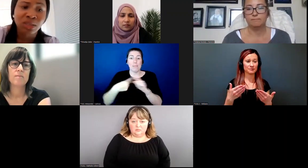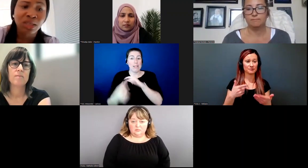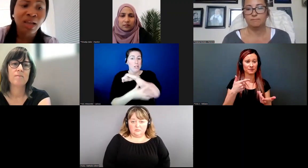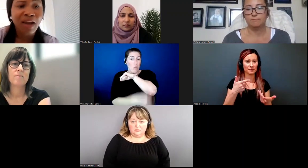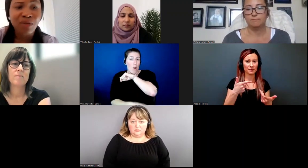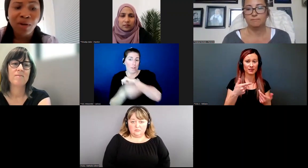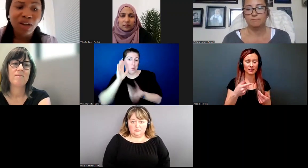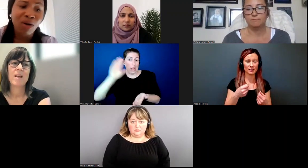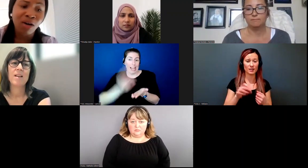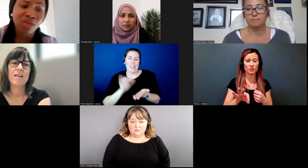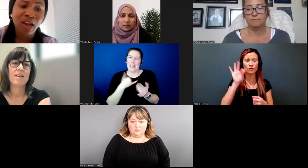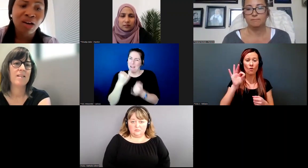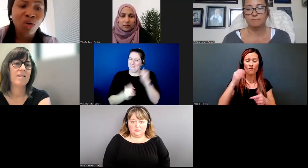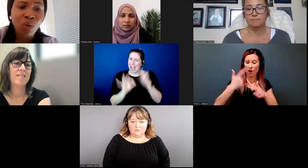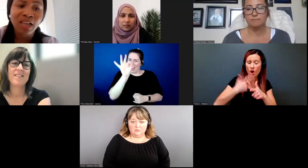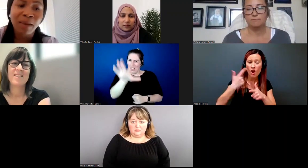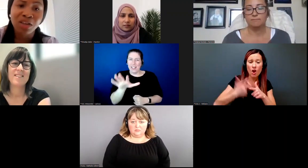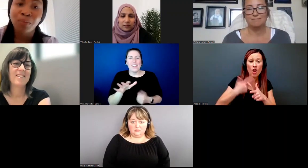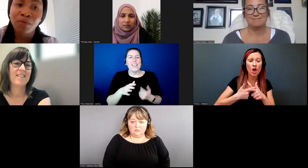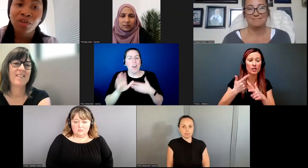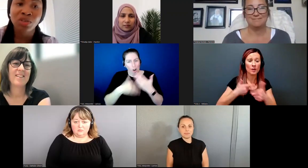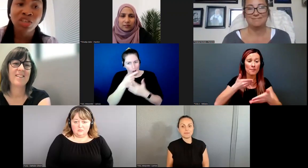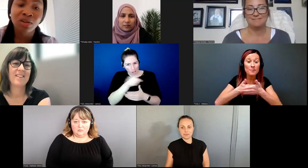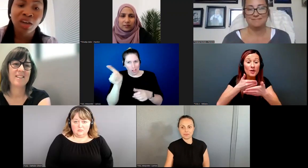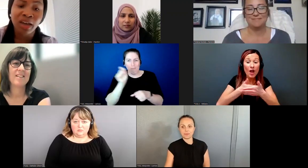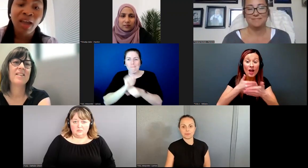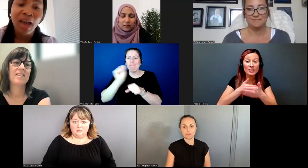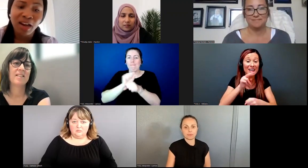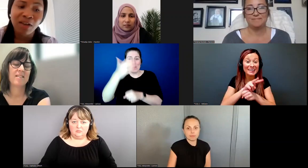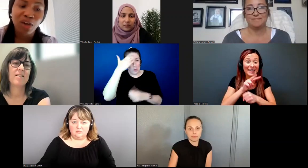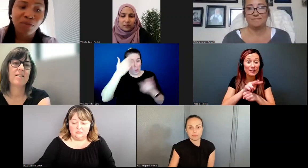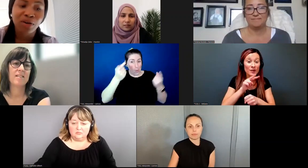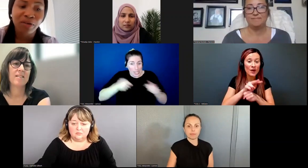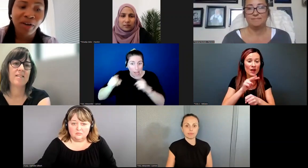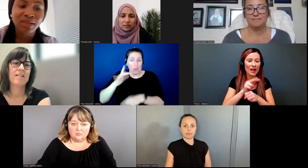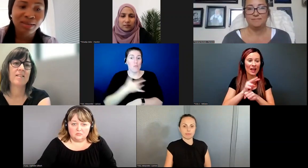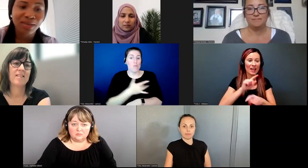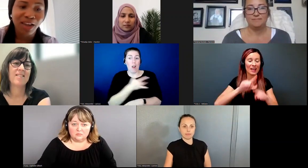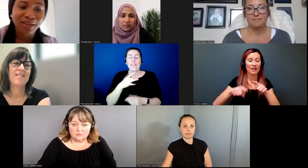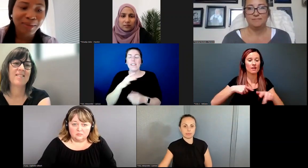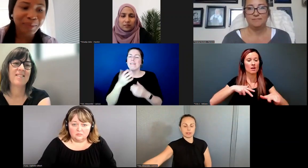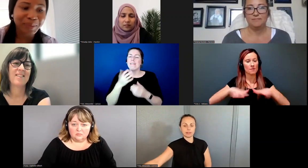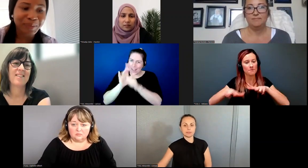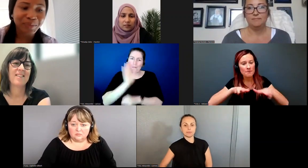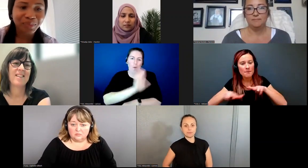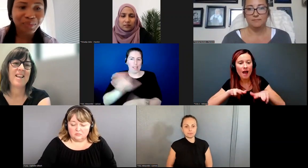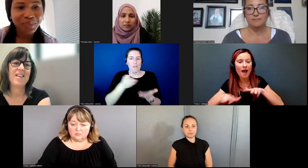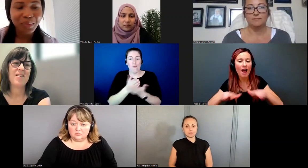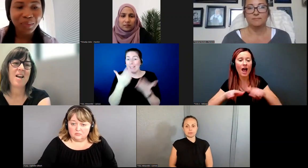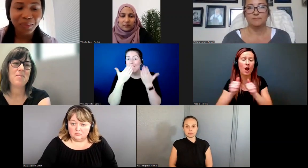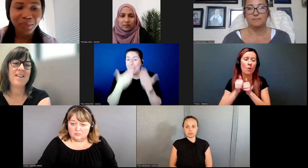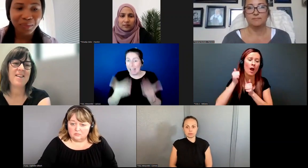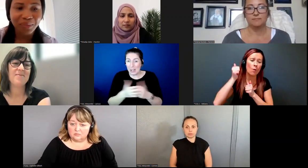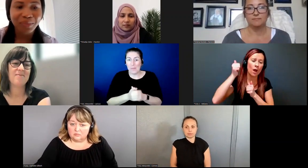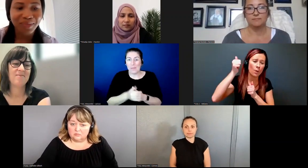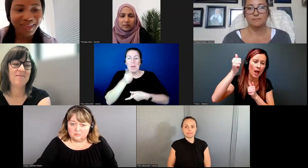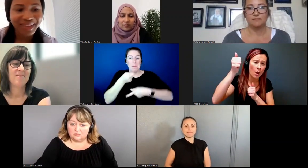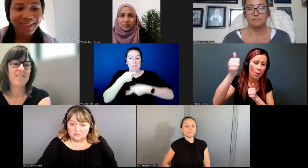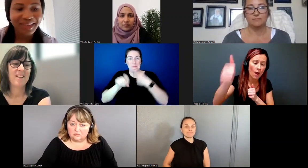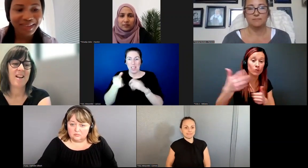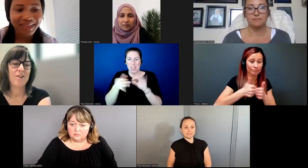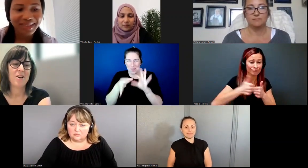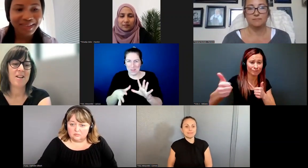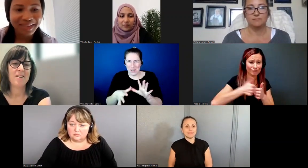final words. Everybody go out there, know what's happening in your province with childcare and advocate for our rights. Thanks. Thank you,